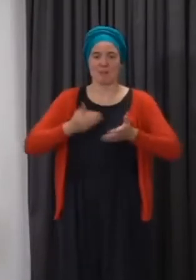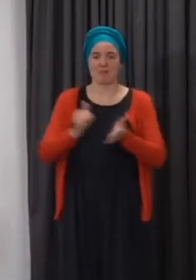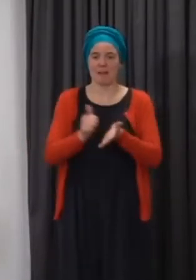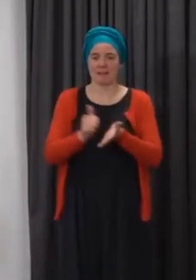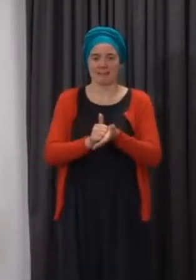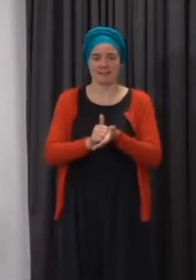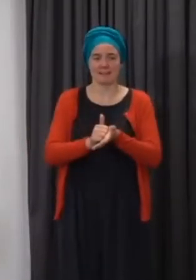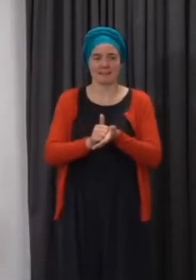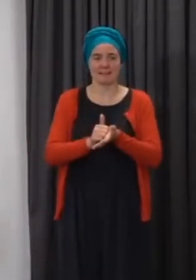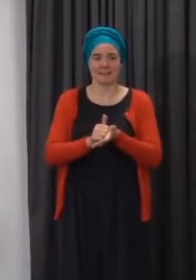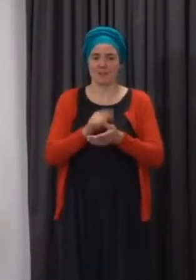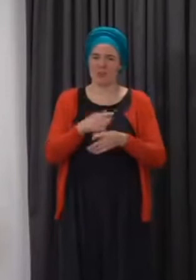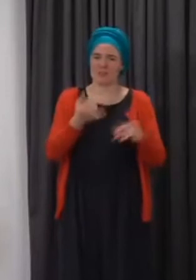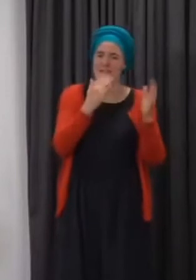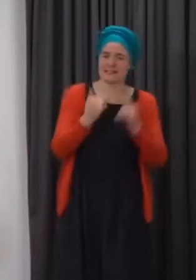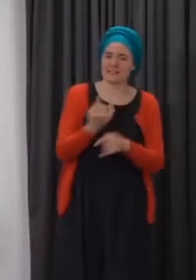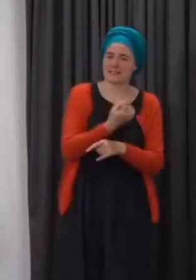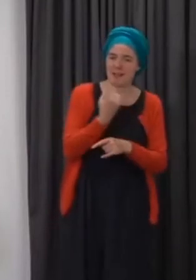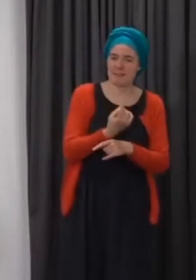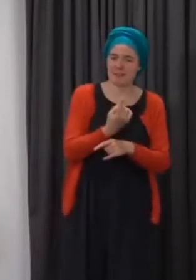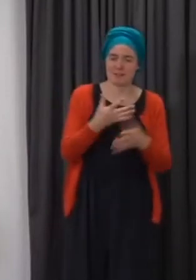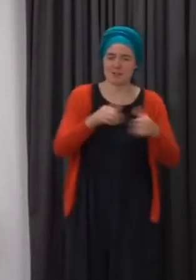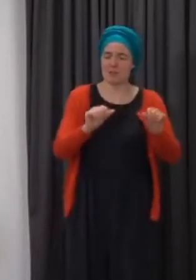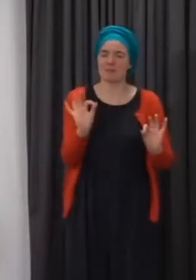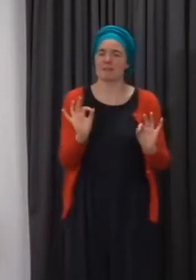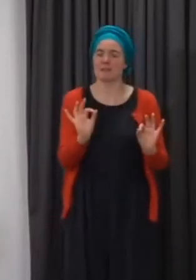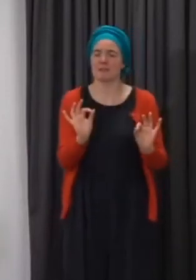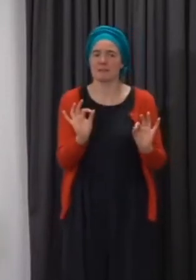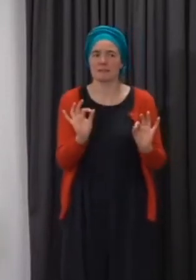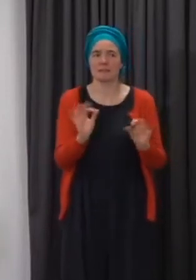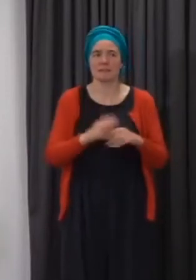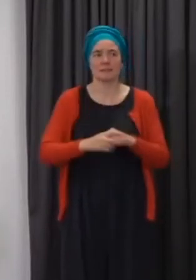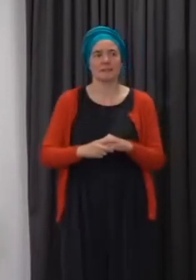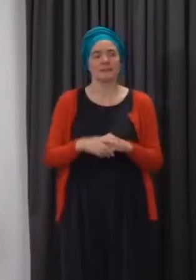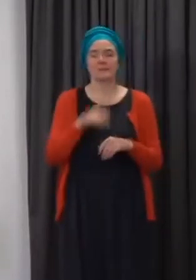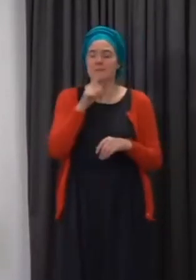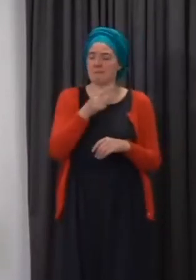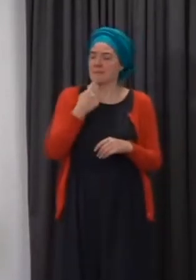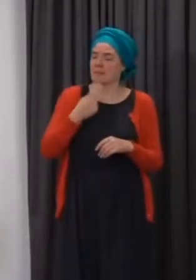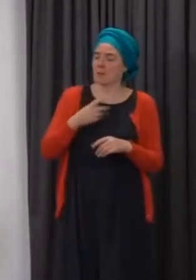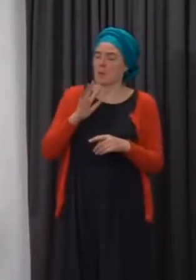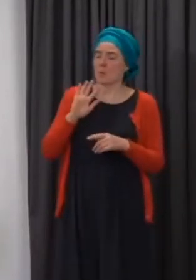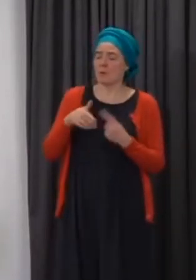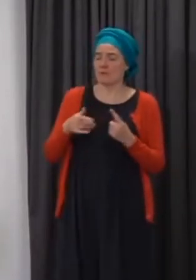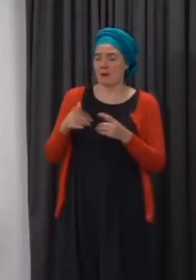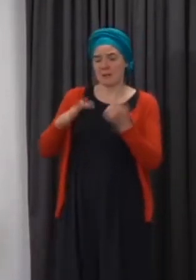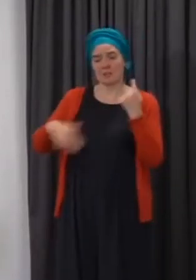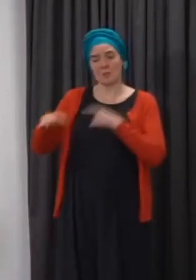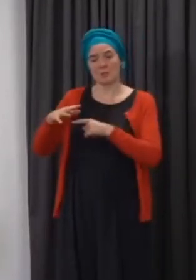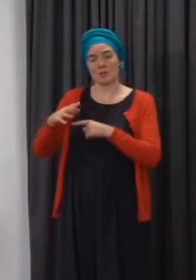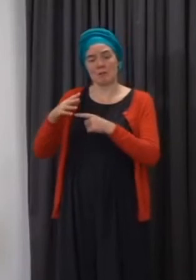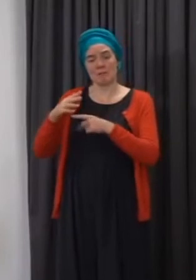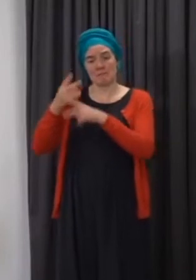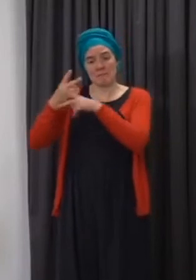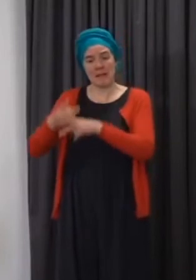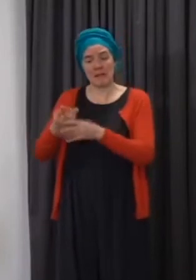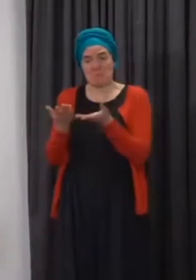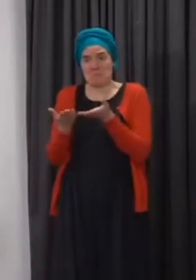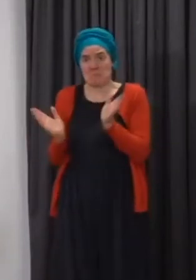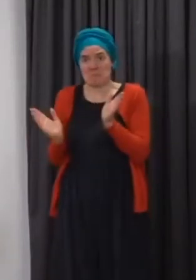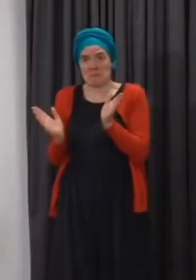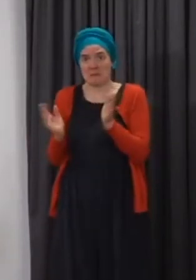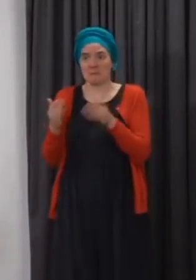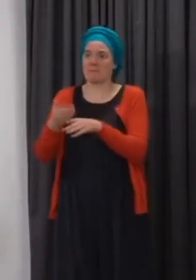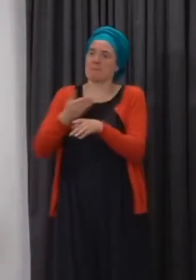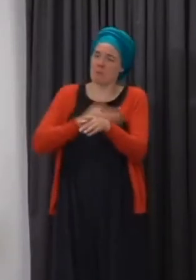testing regime for itself. On your point about social care more generally, going back to before this